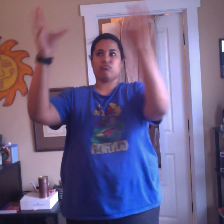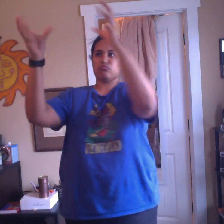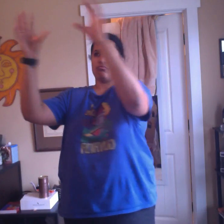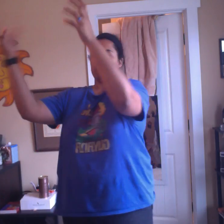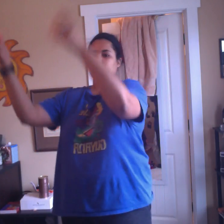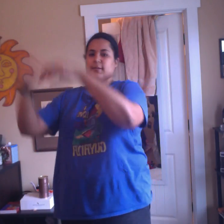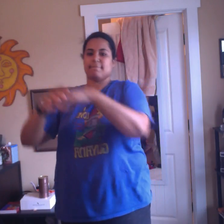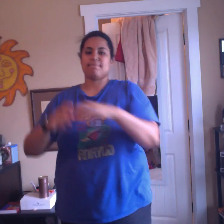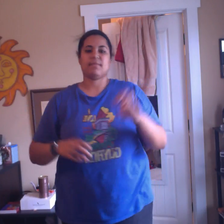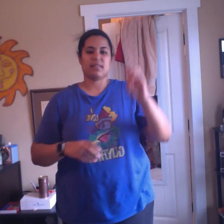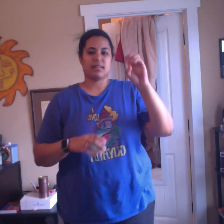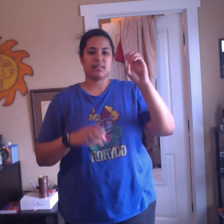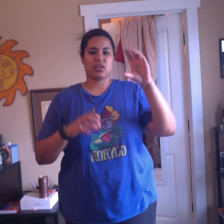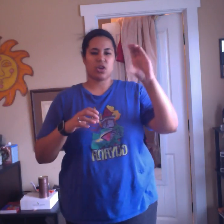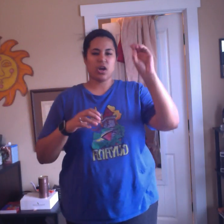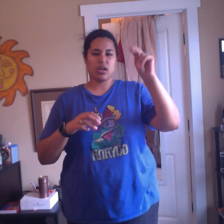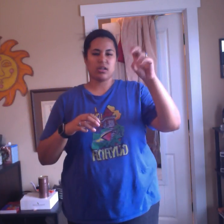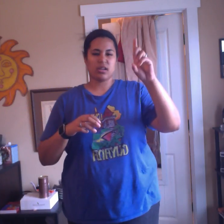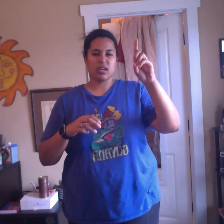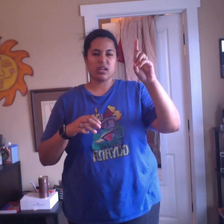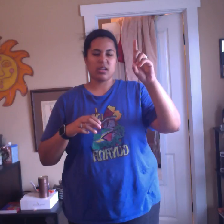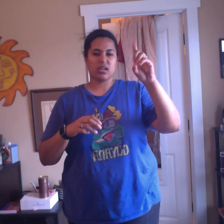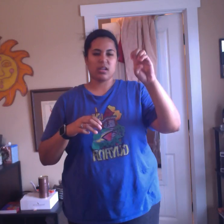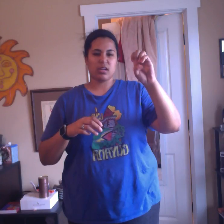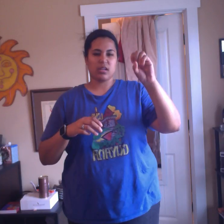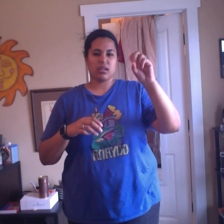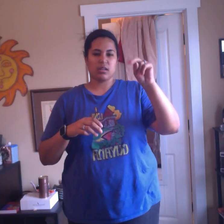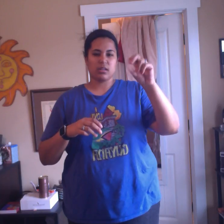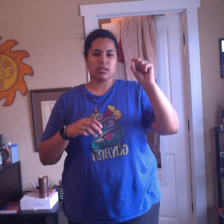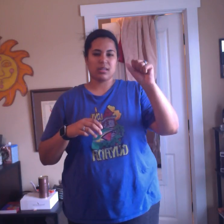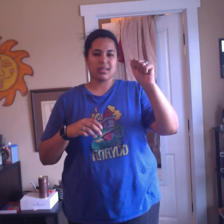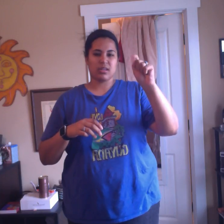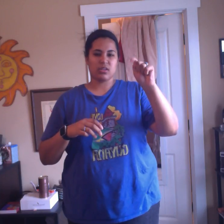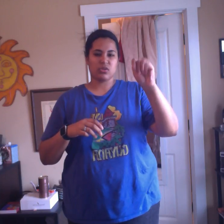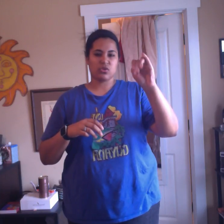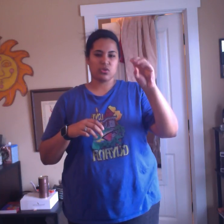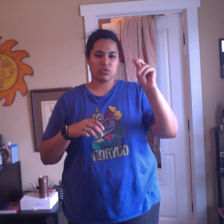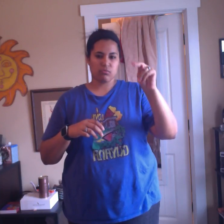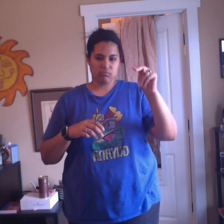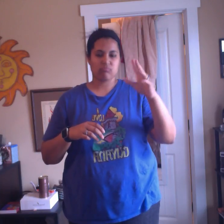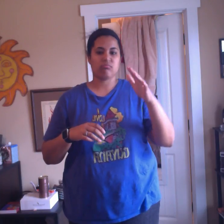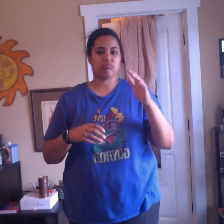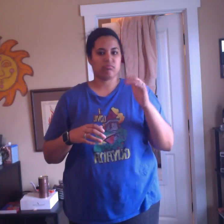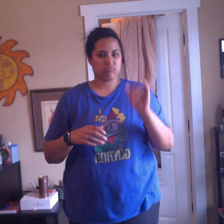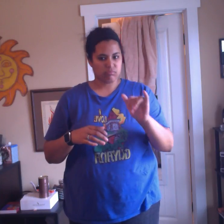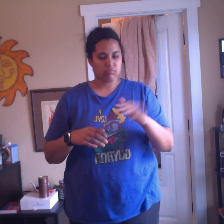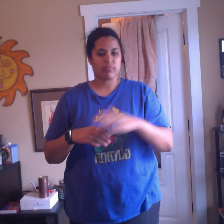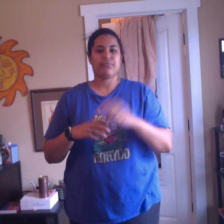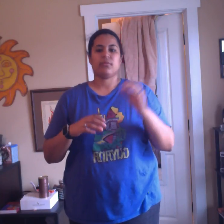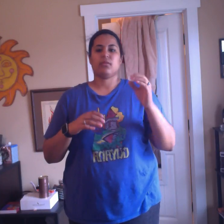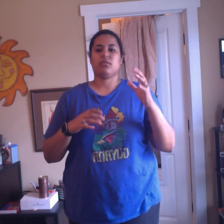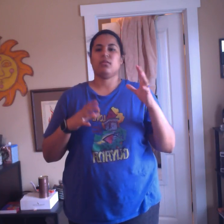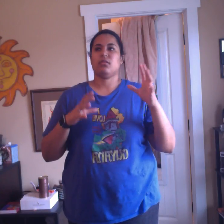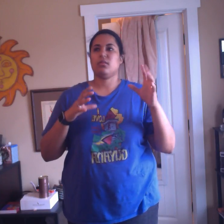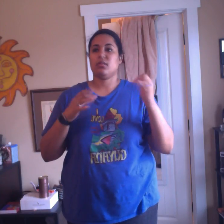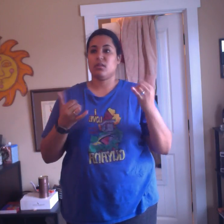of condensation releases heat back into the atmosphere. Since the wind has moved the clouds to a new location, that heat has been redistributed